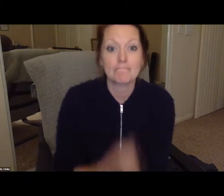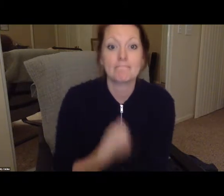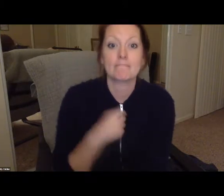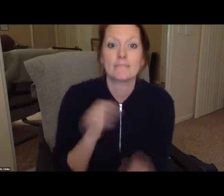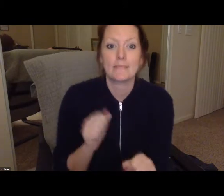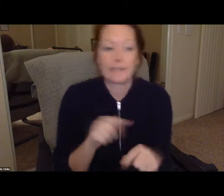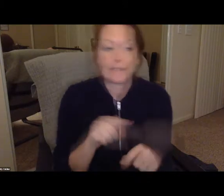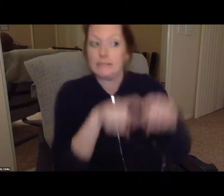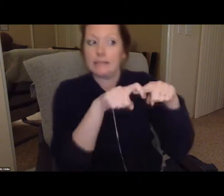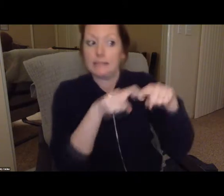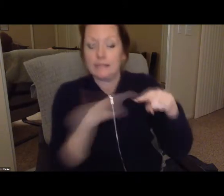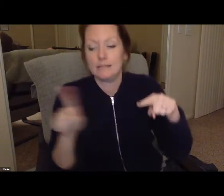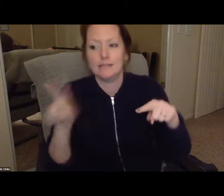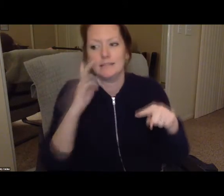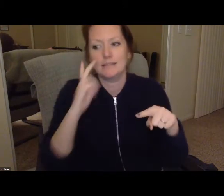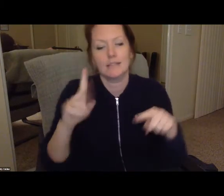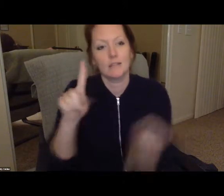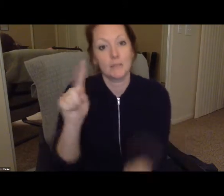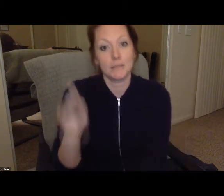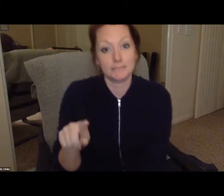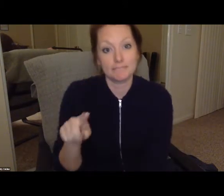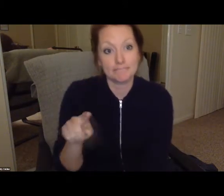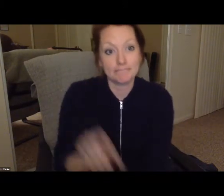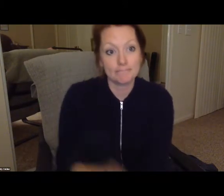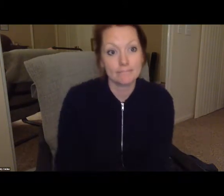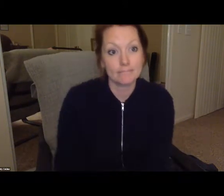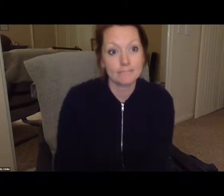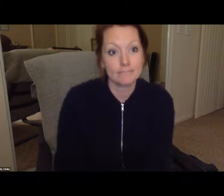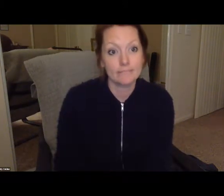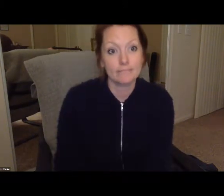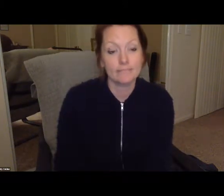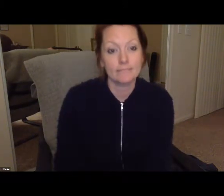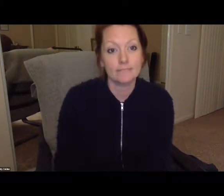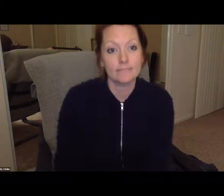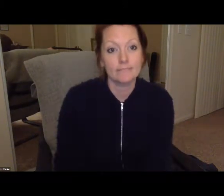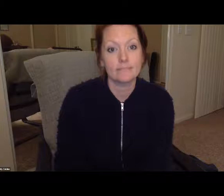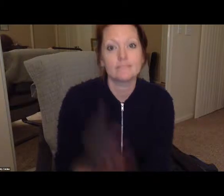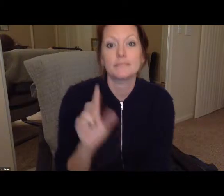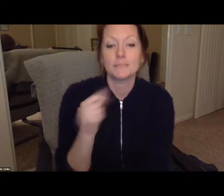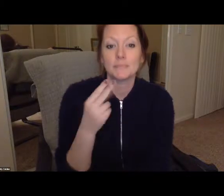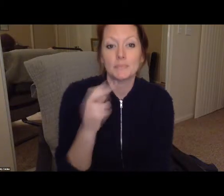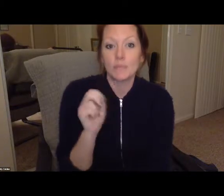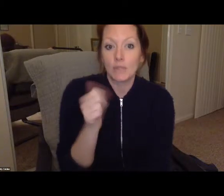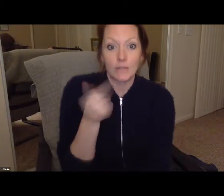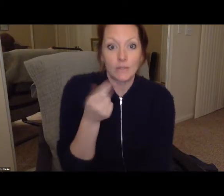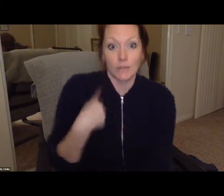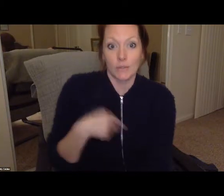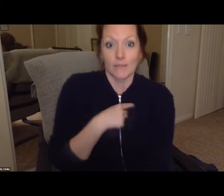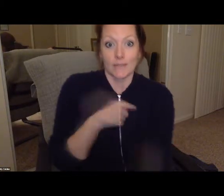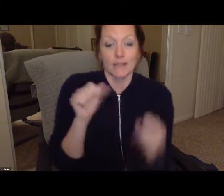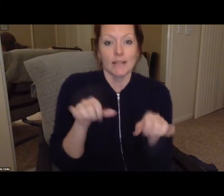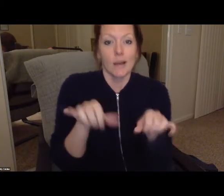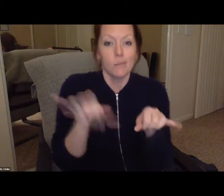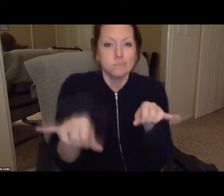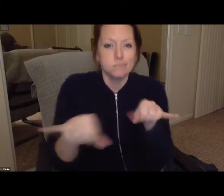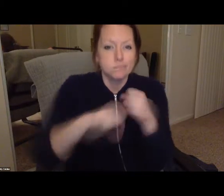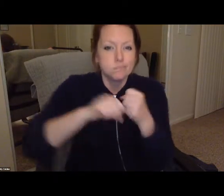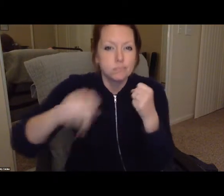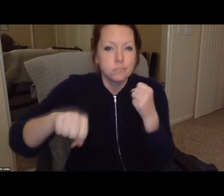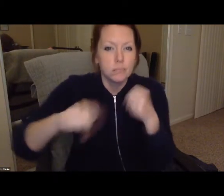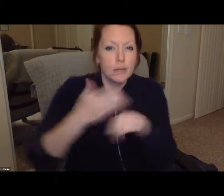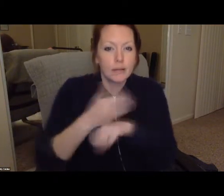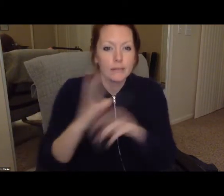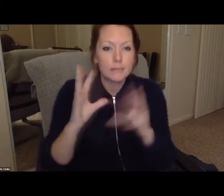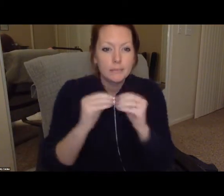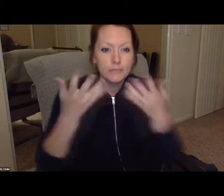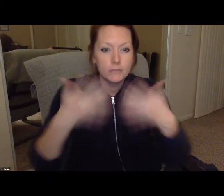say, have a question. And then there's a few of us that are willing to stay longer after this